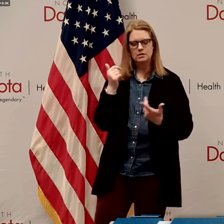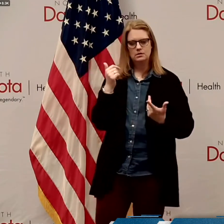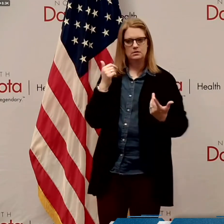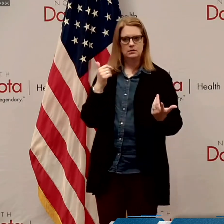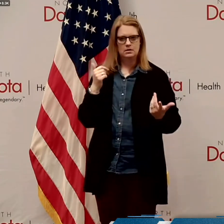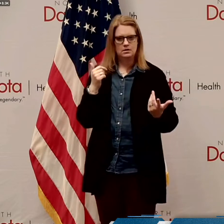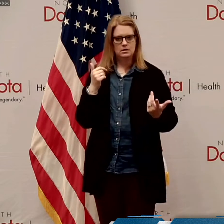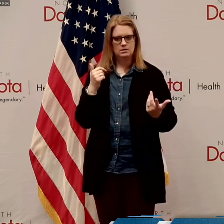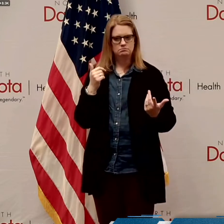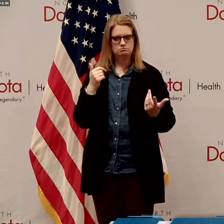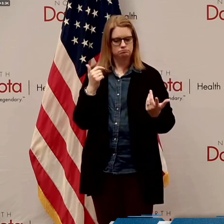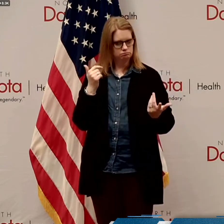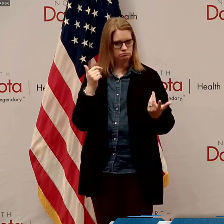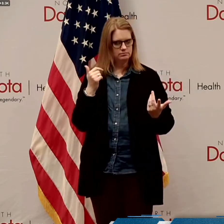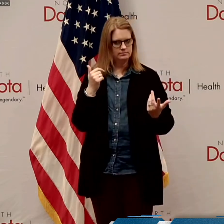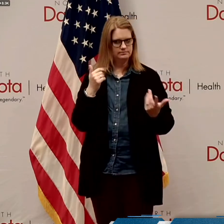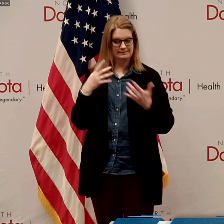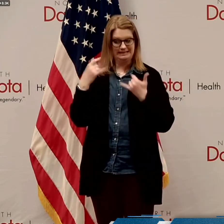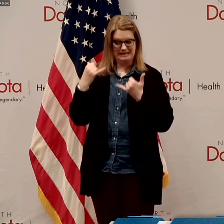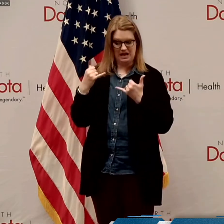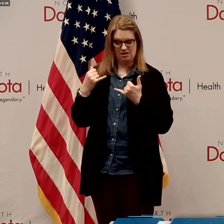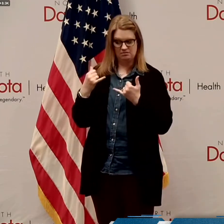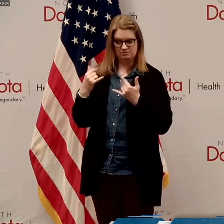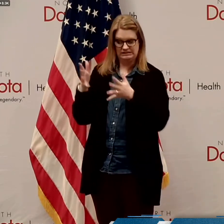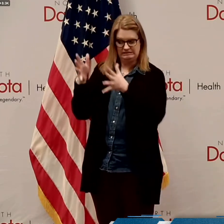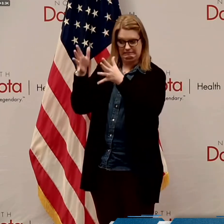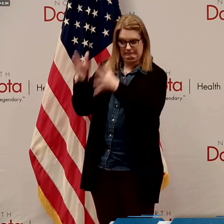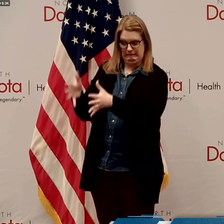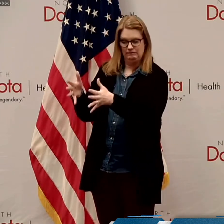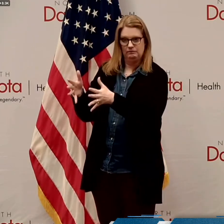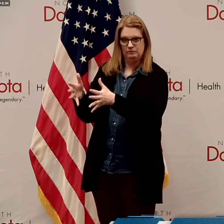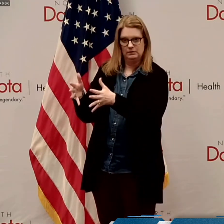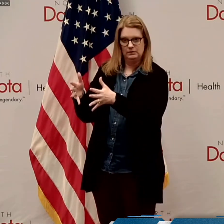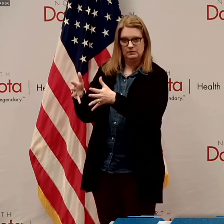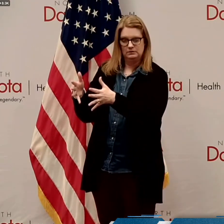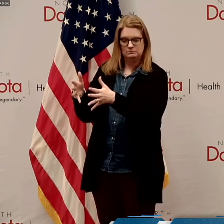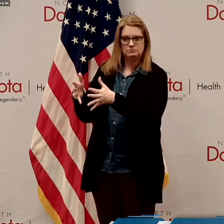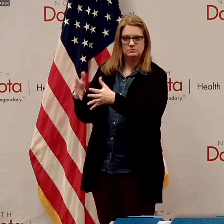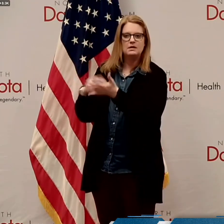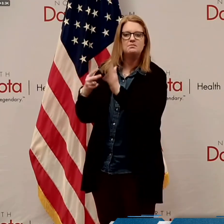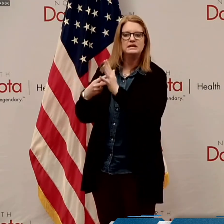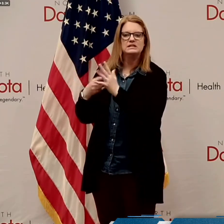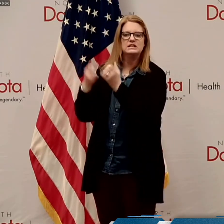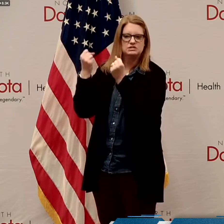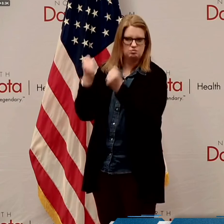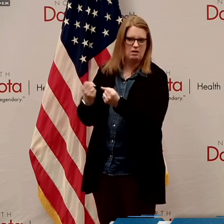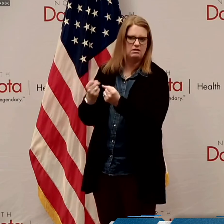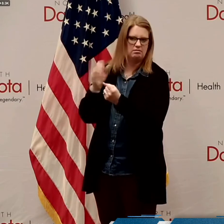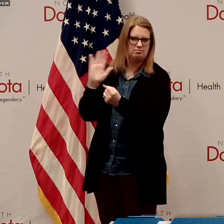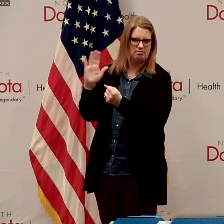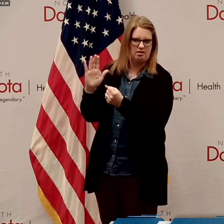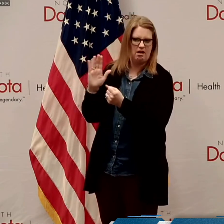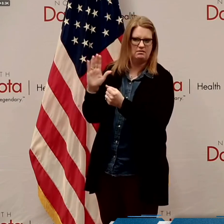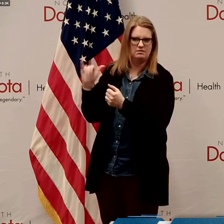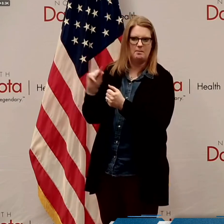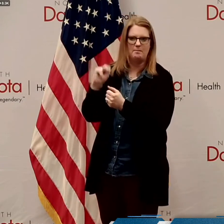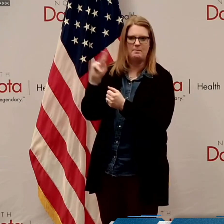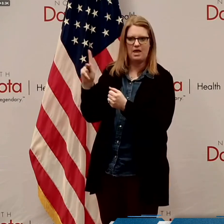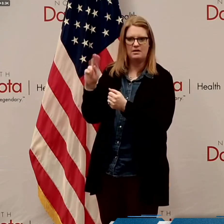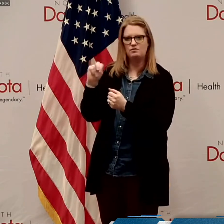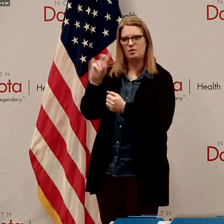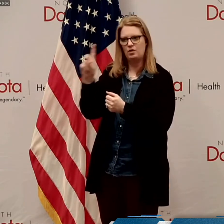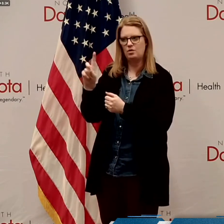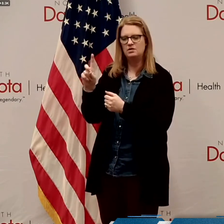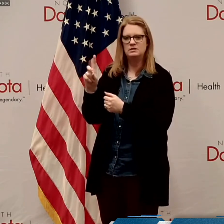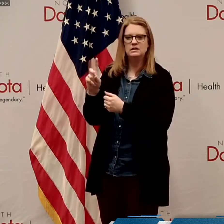as it does nothing right now, this moment at the Bank of North Dakota, it is strengthening the balance sheet of the Bank of North Dakota, which will give the Bank of North